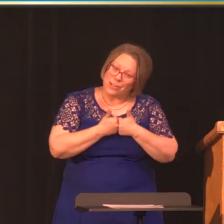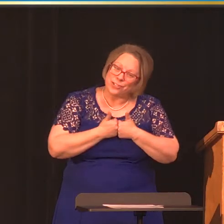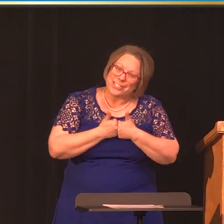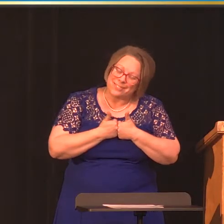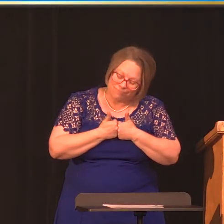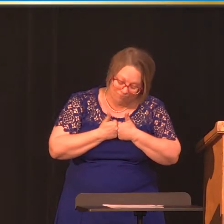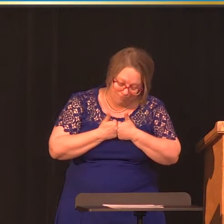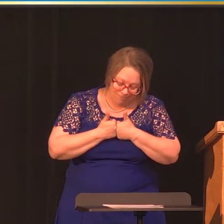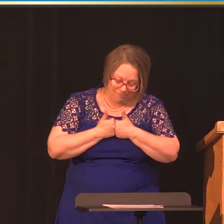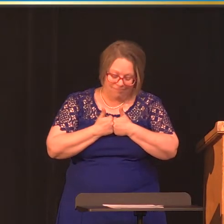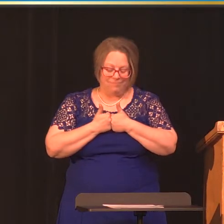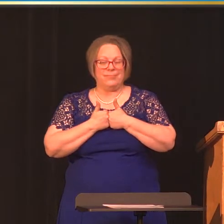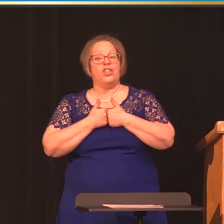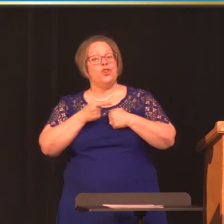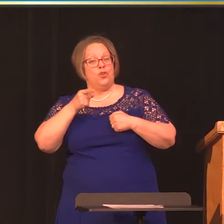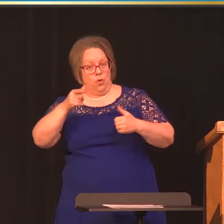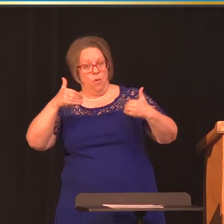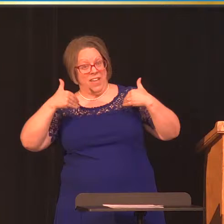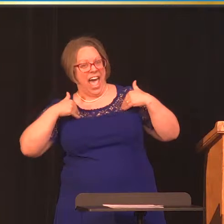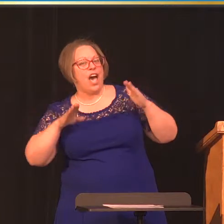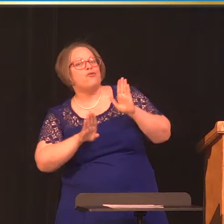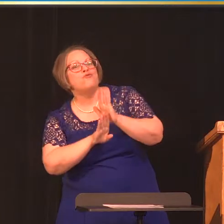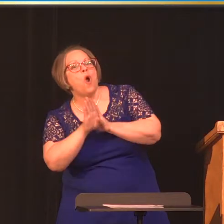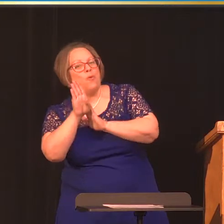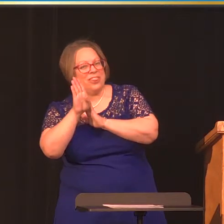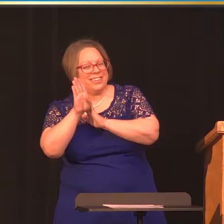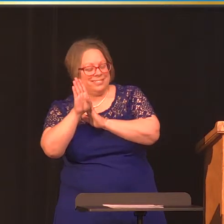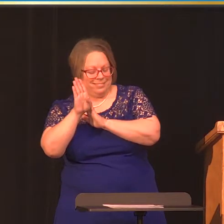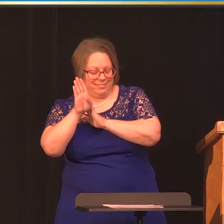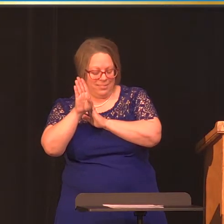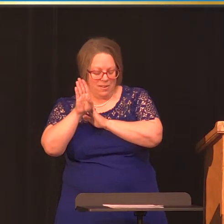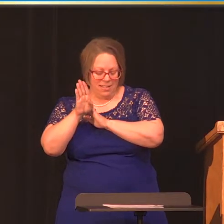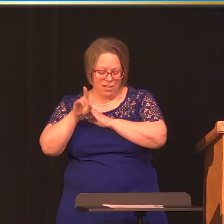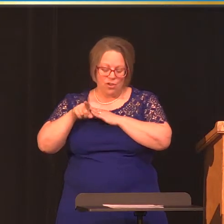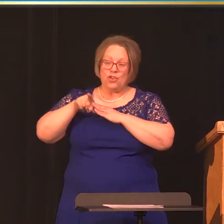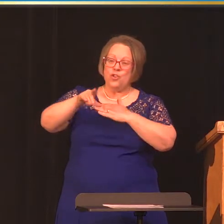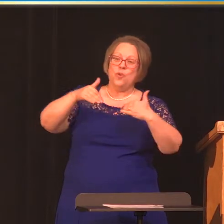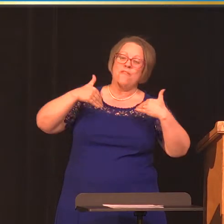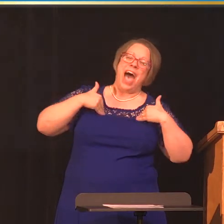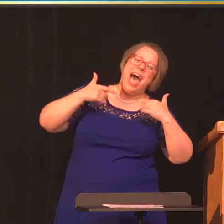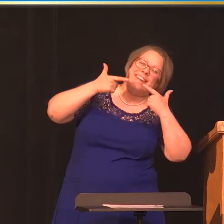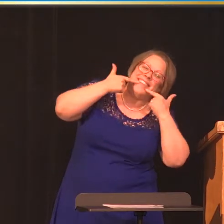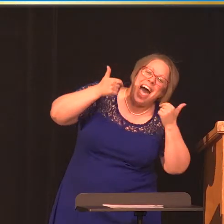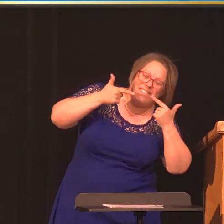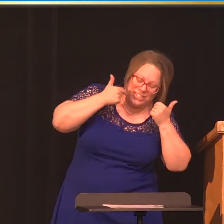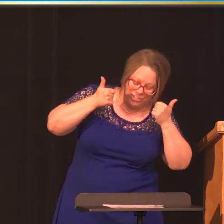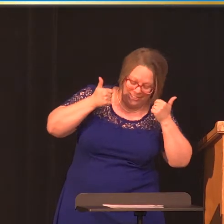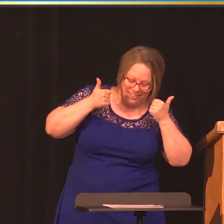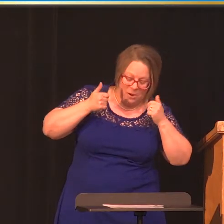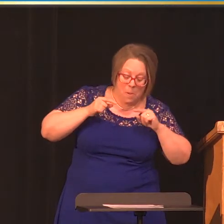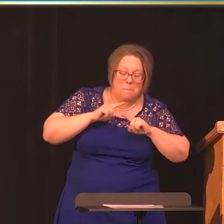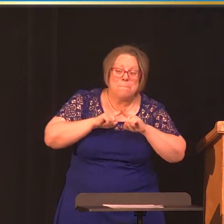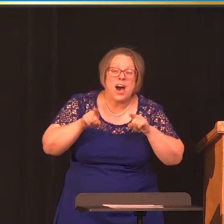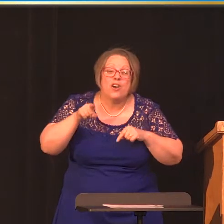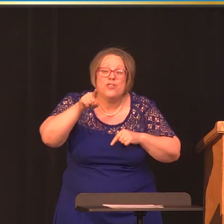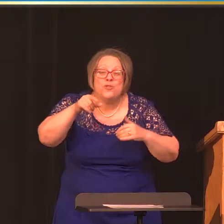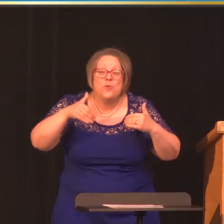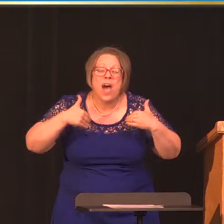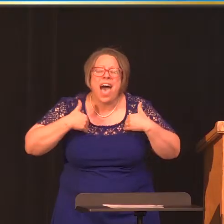This journey has been filled with challenges. You've had growth, you've had laughter,